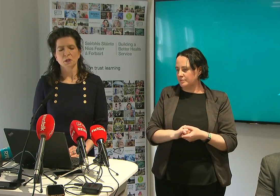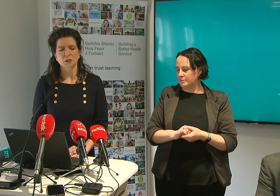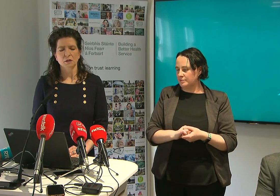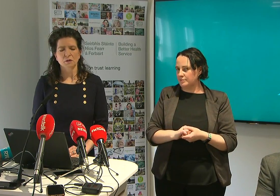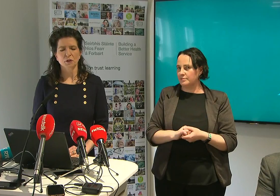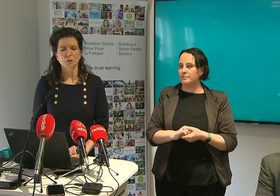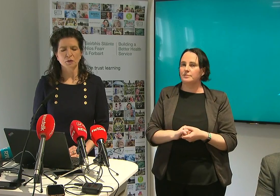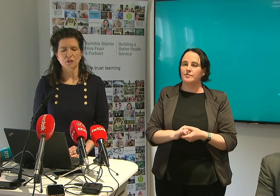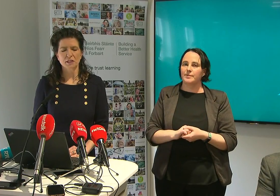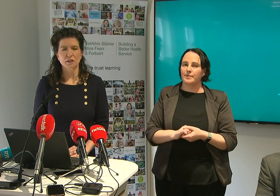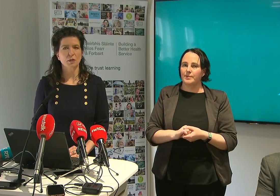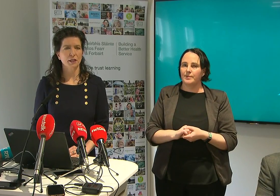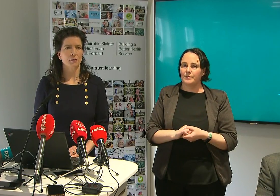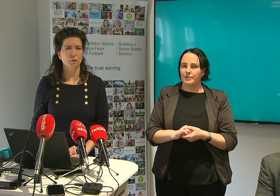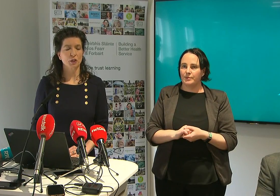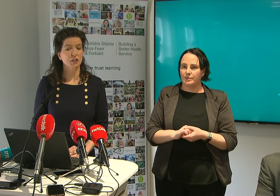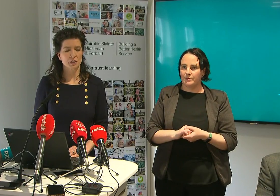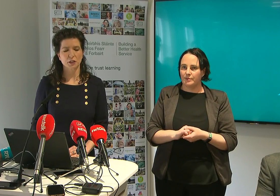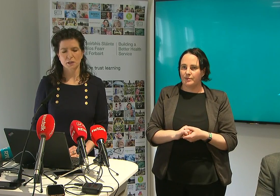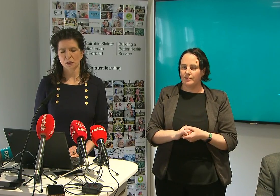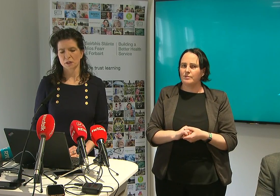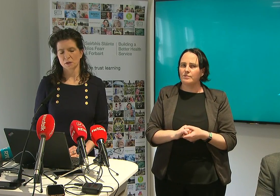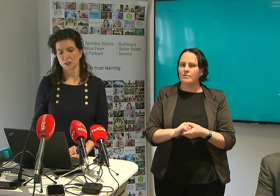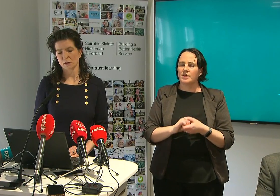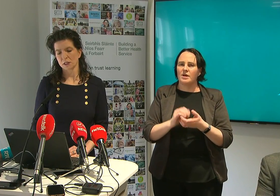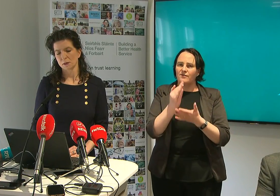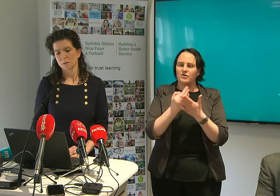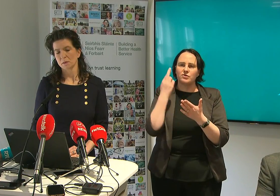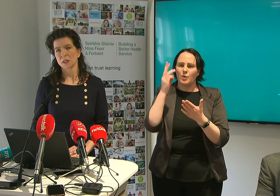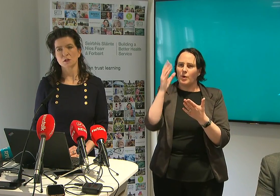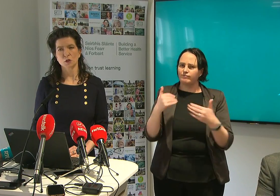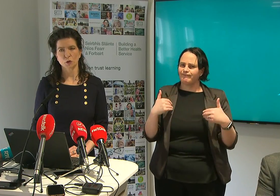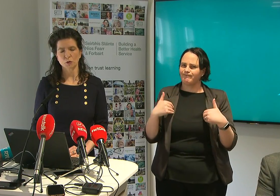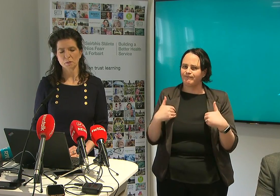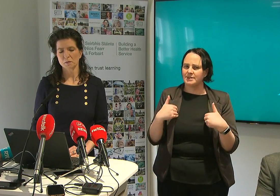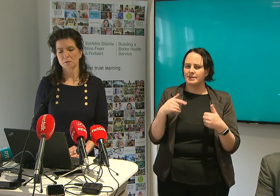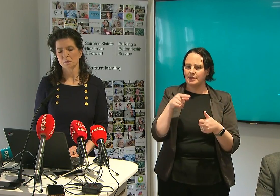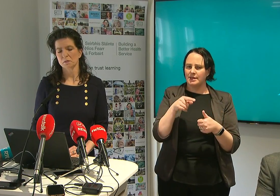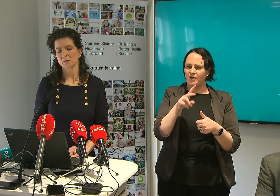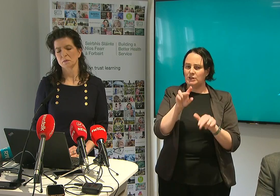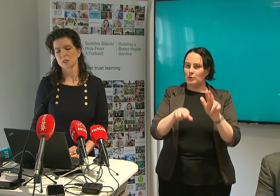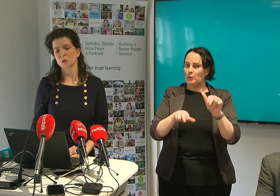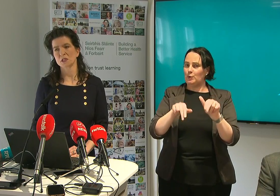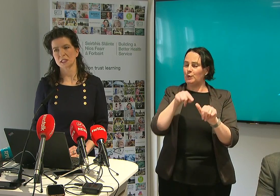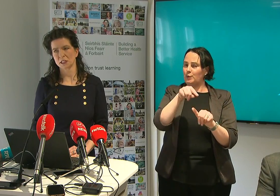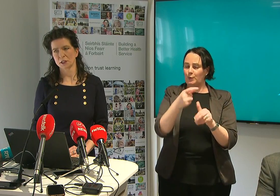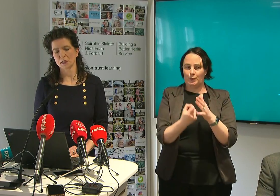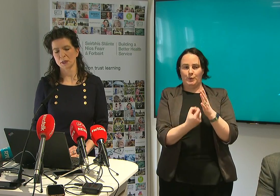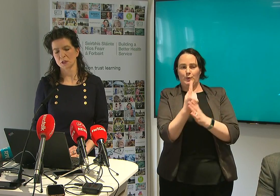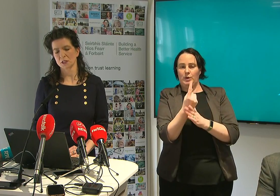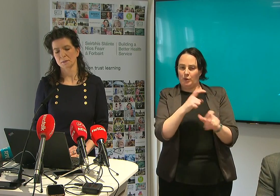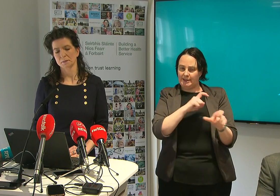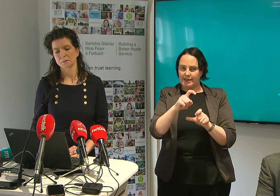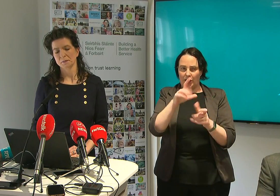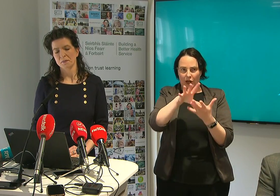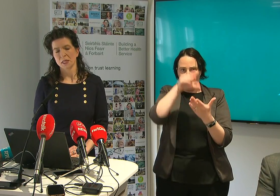So there are a number of reasons why we're concerned about this virus. It's new, so we're still learning